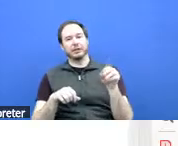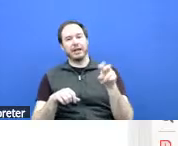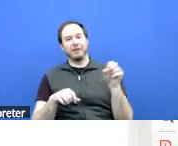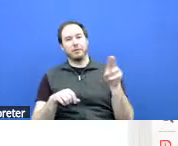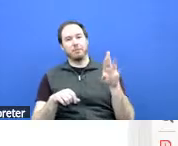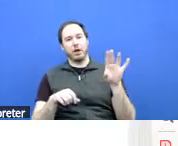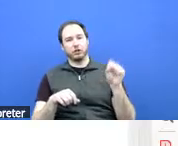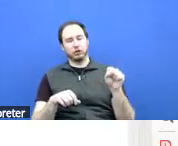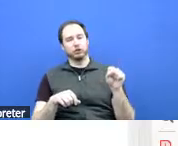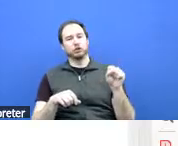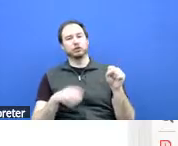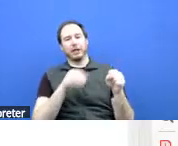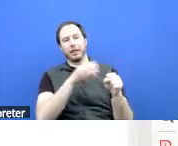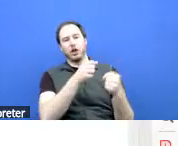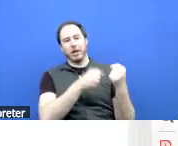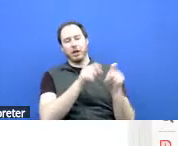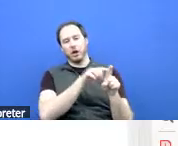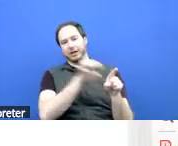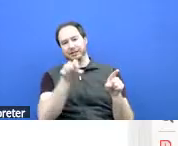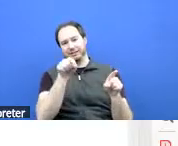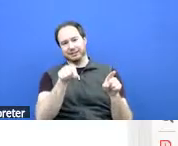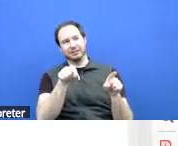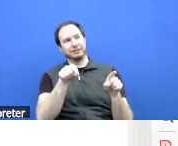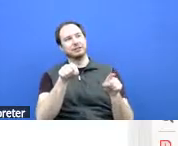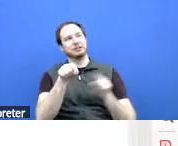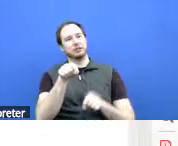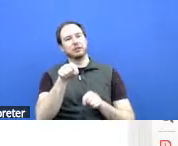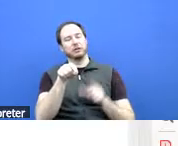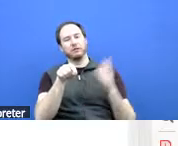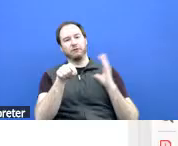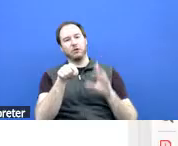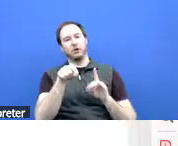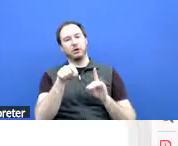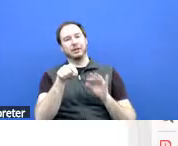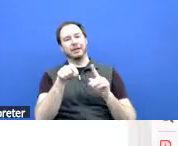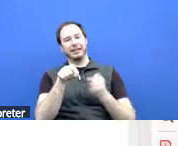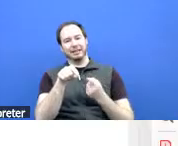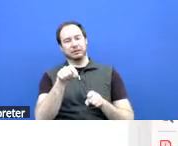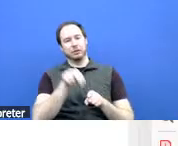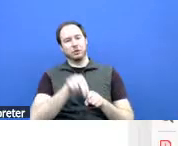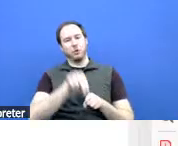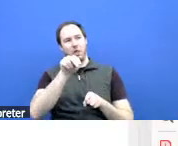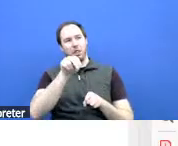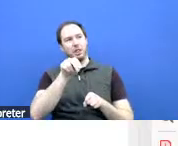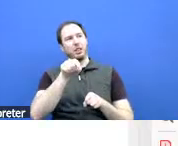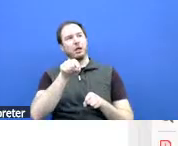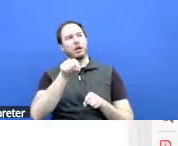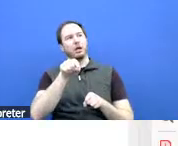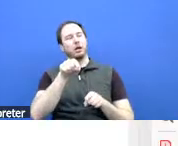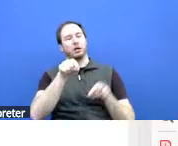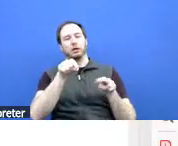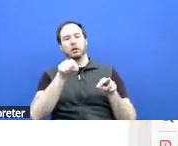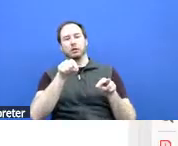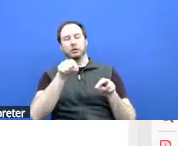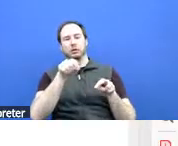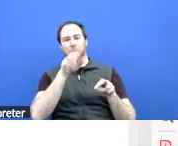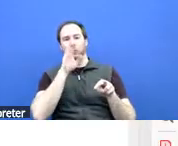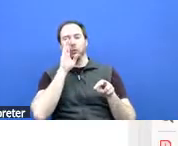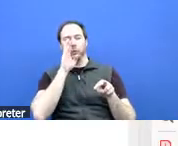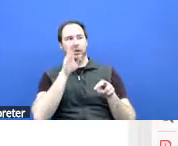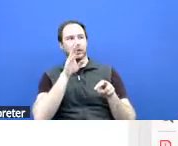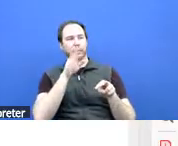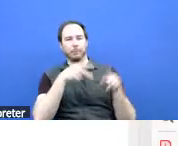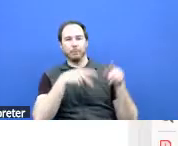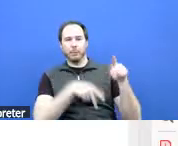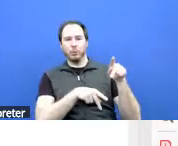in IndyCar. It'll be north of the former Dick's building. Both of those buildings are all, as you